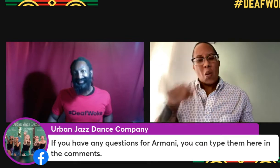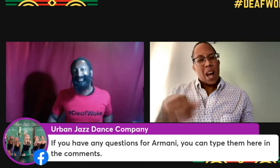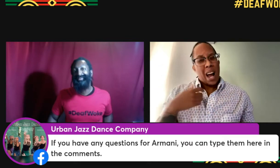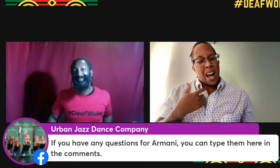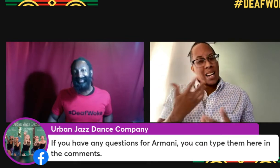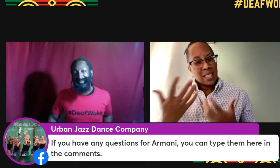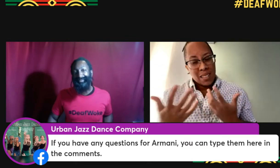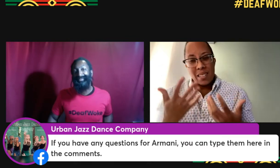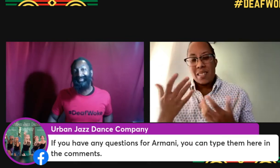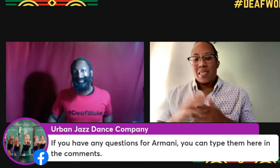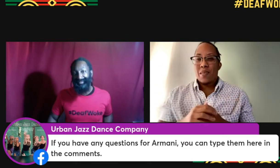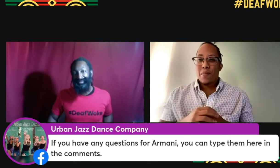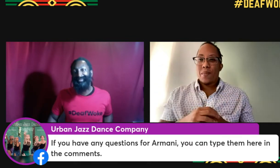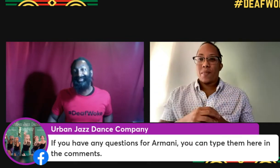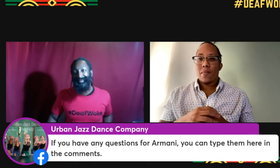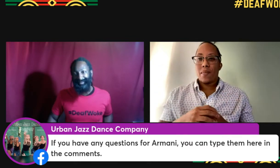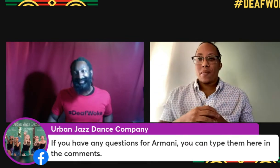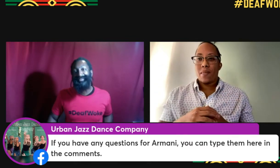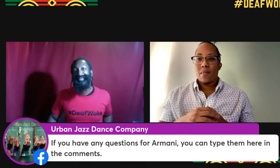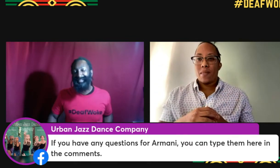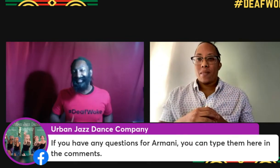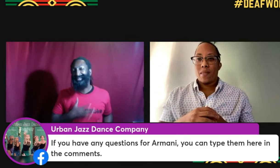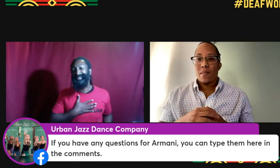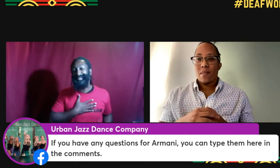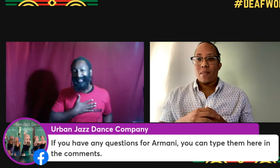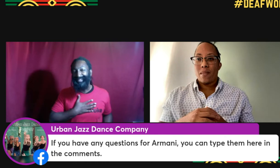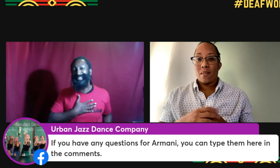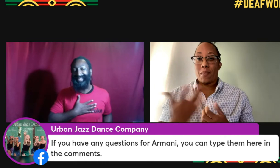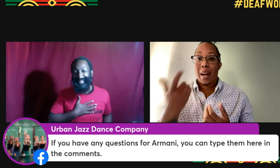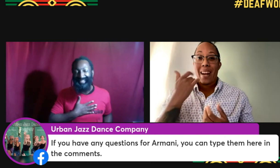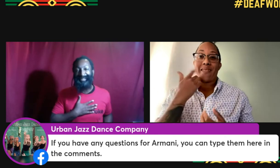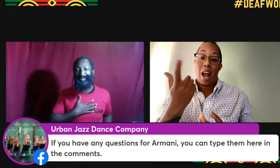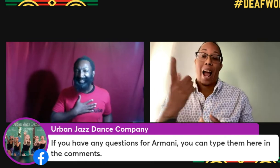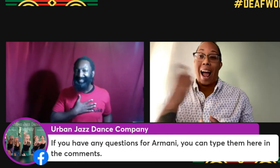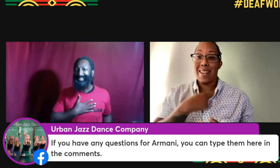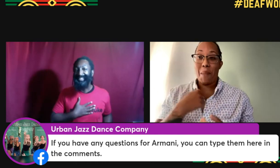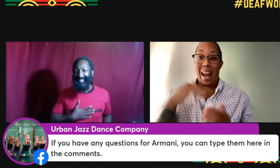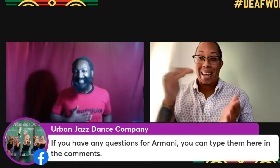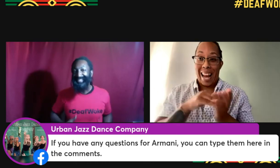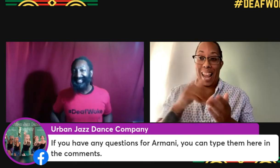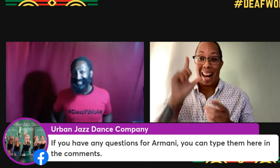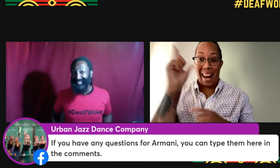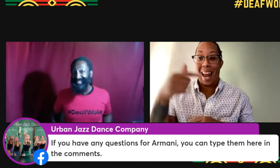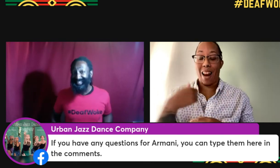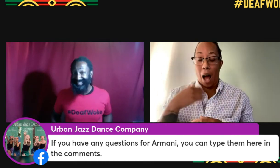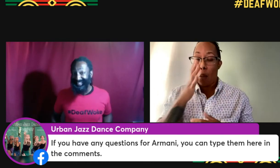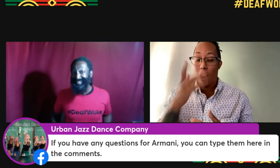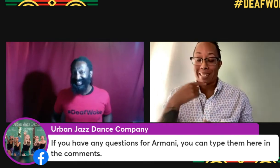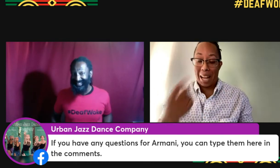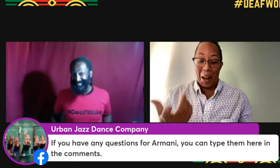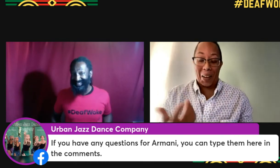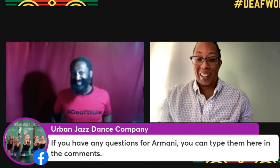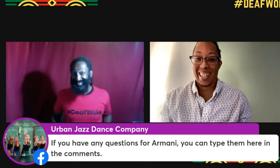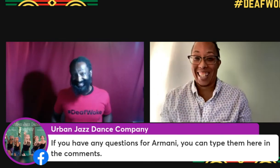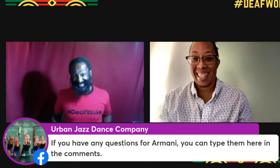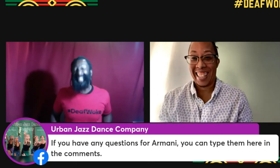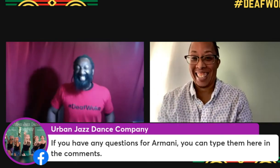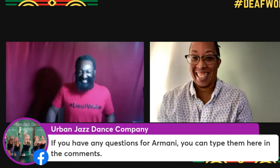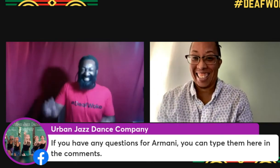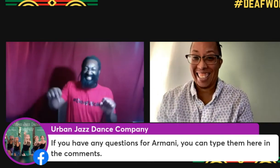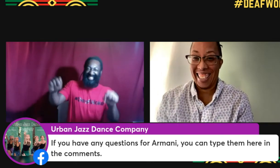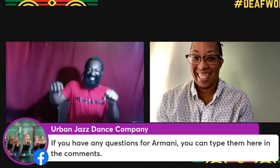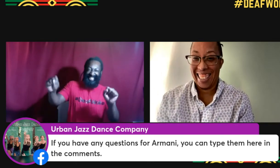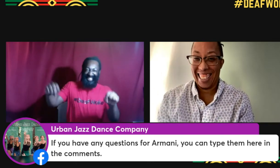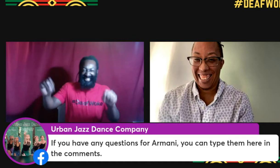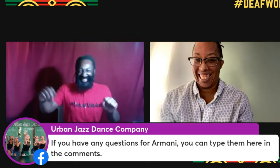it, very enthusiastic about their truth and living in their truth, right? You know, but if you ask me again later, I would tell